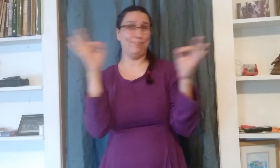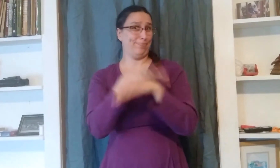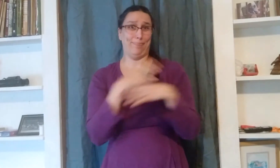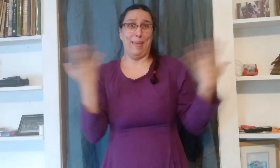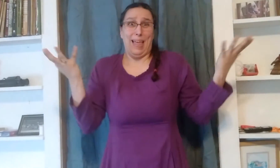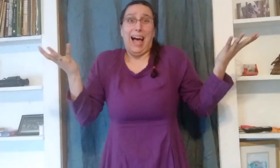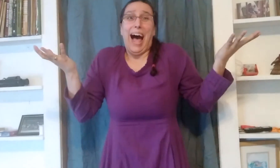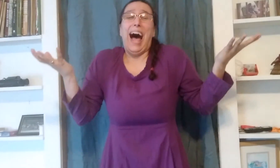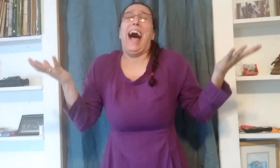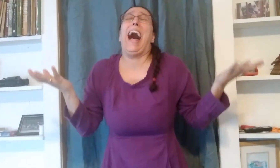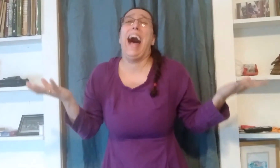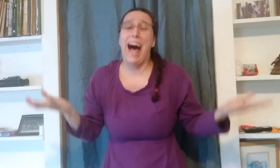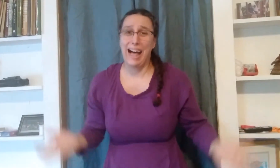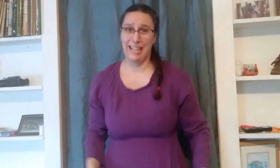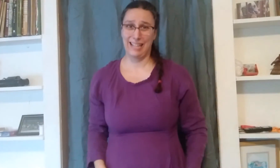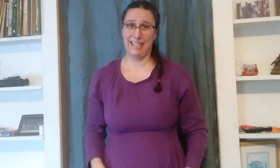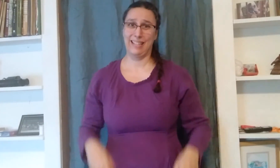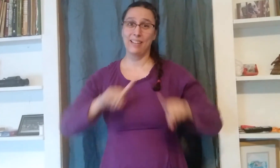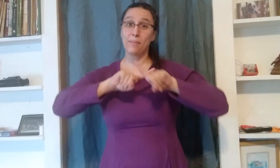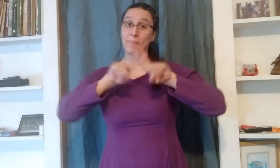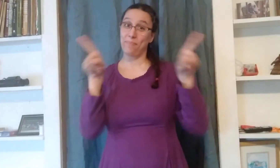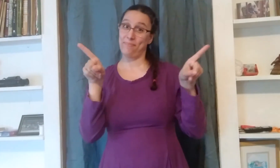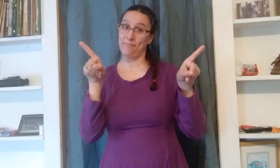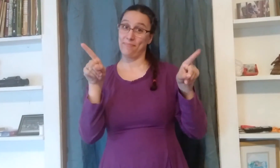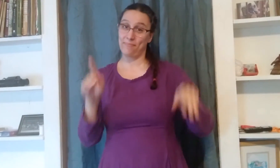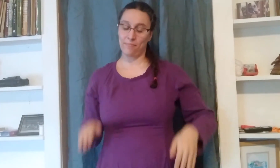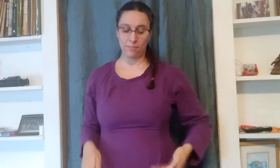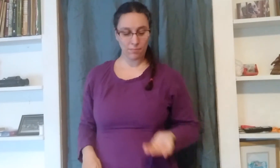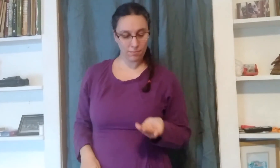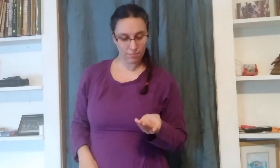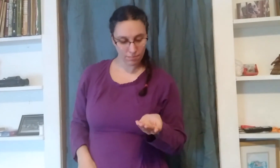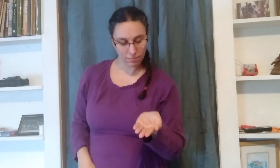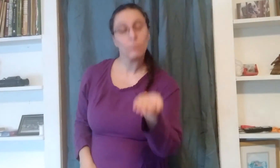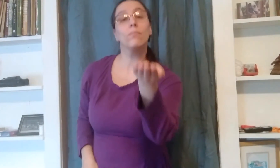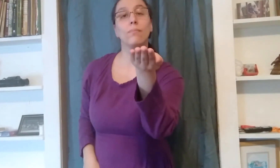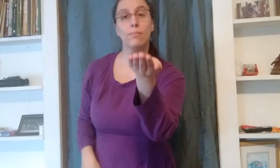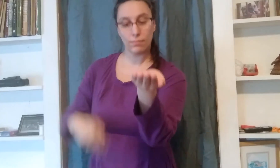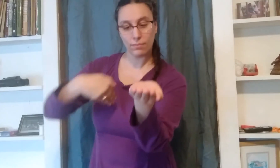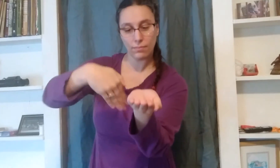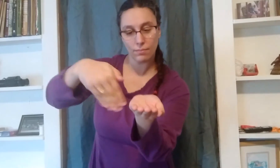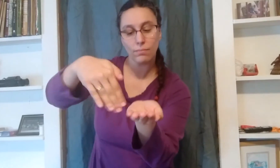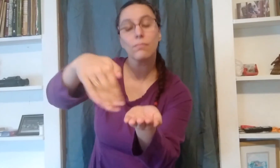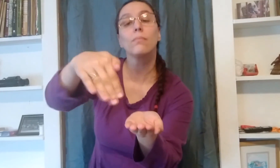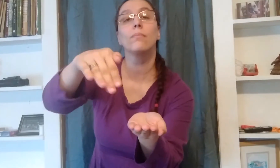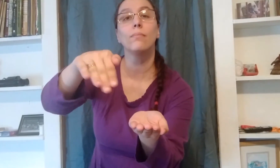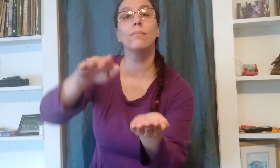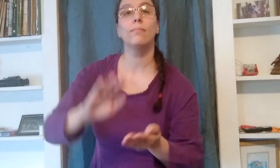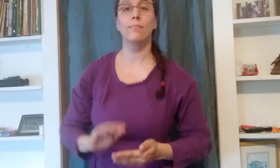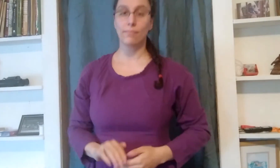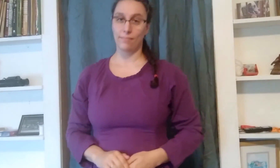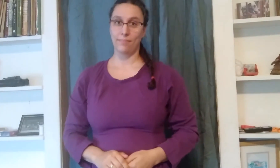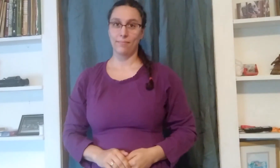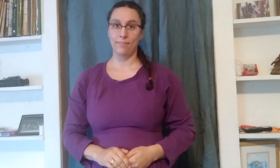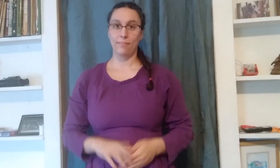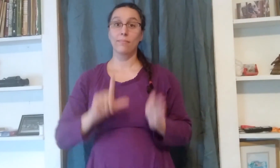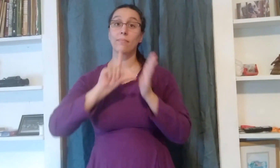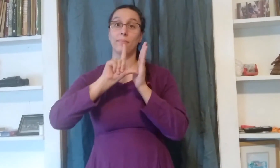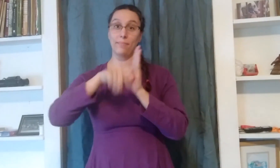for him? But, in his good humor, he let the mouse go. Sometime later, the lion